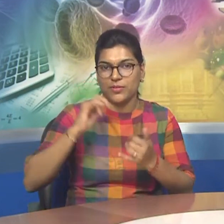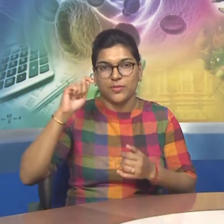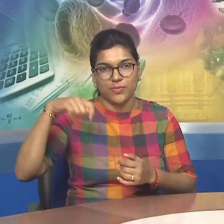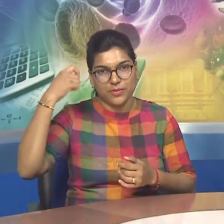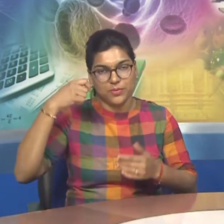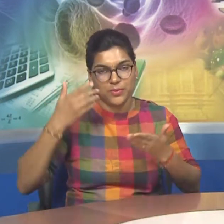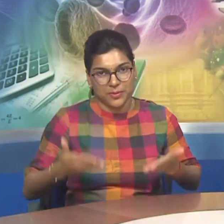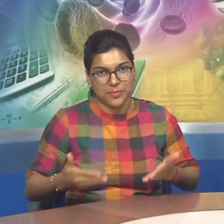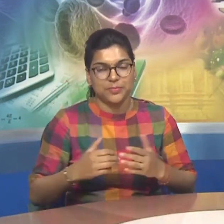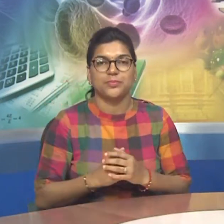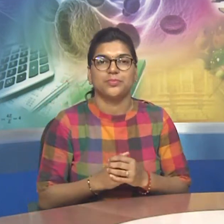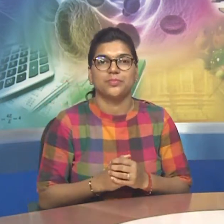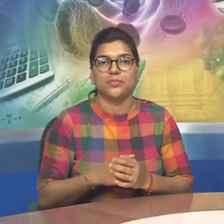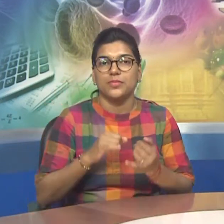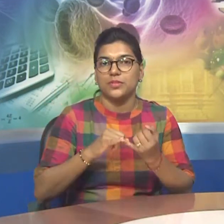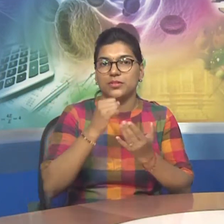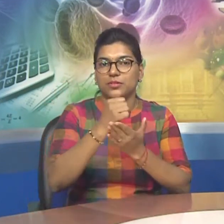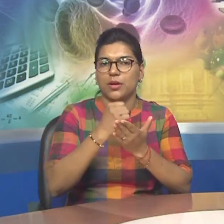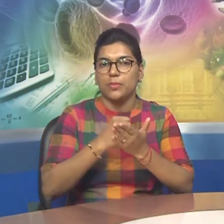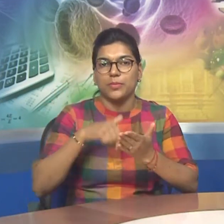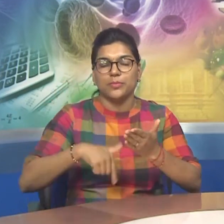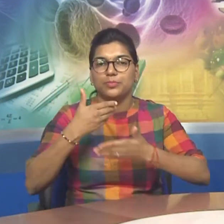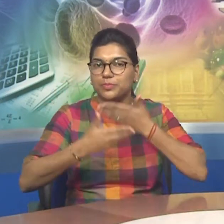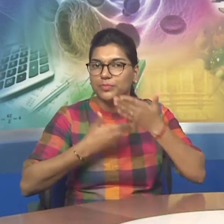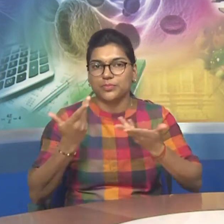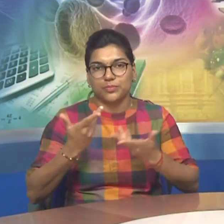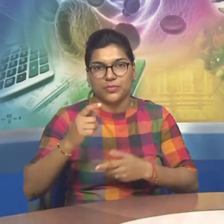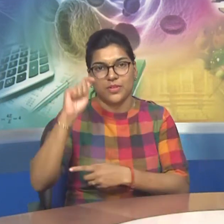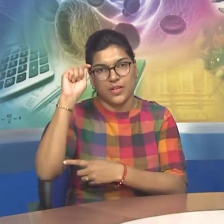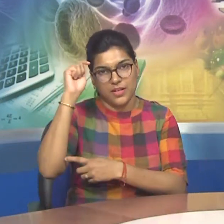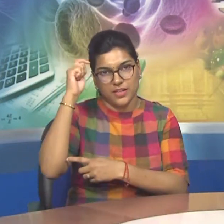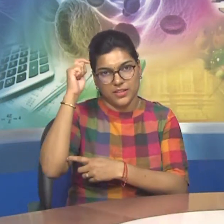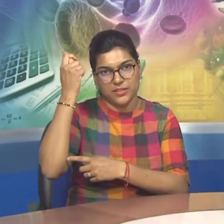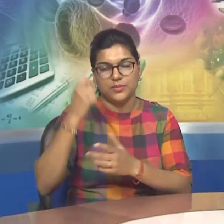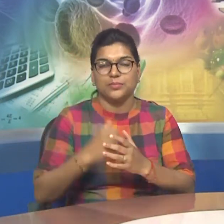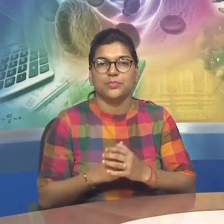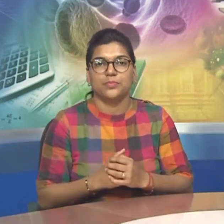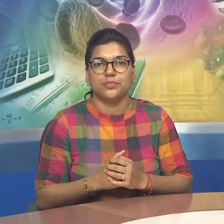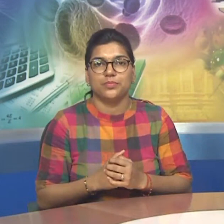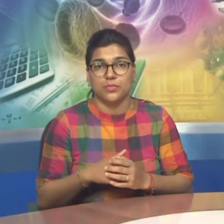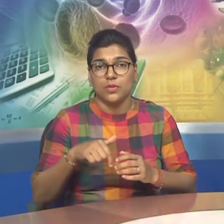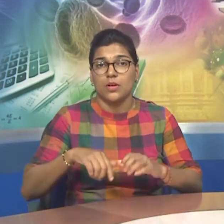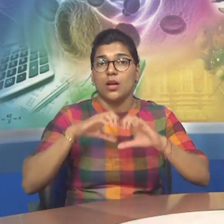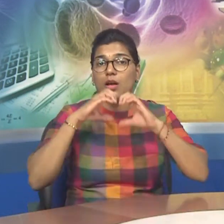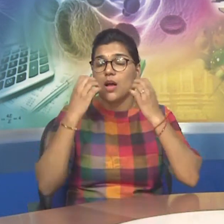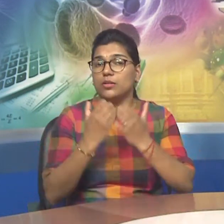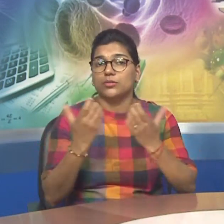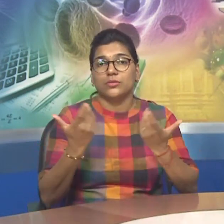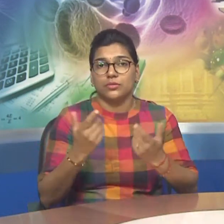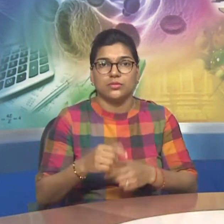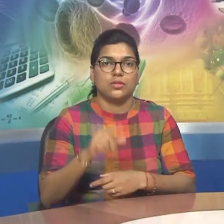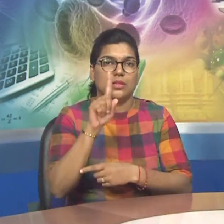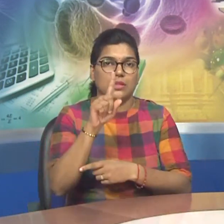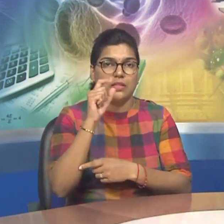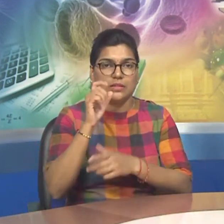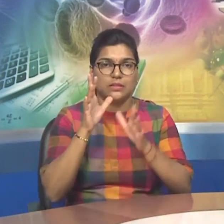NIOS welcomes you in this educational video for subject English for